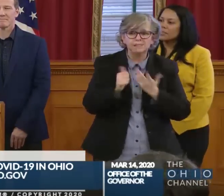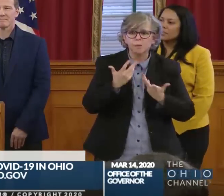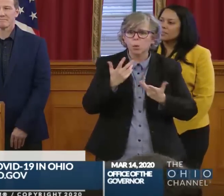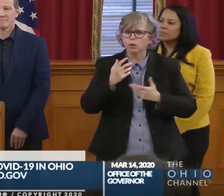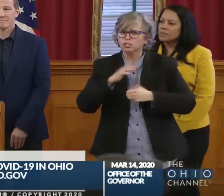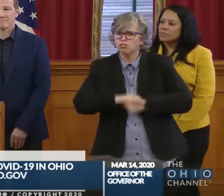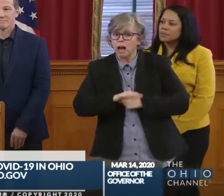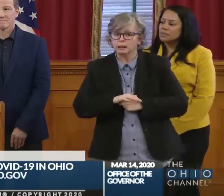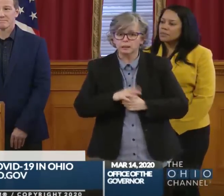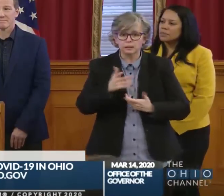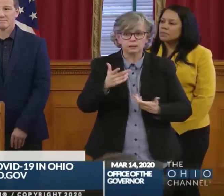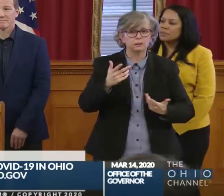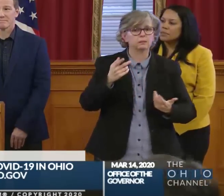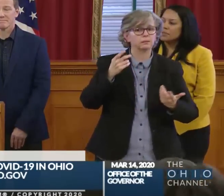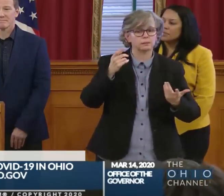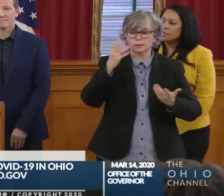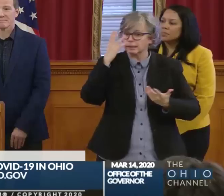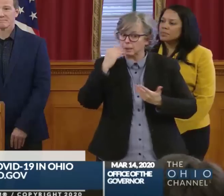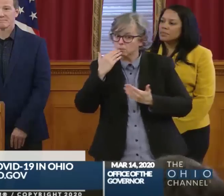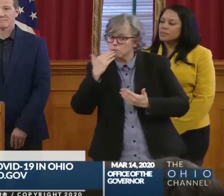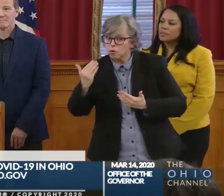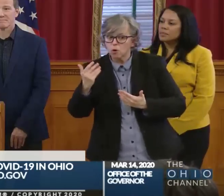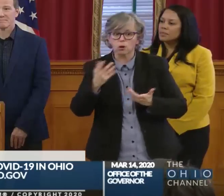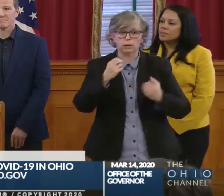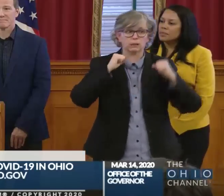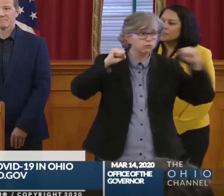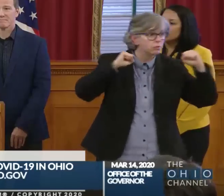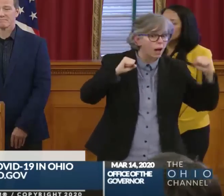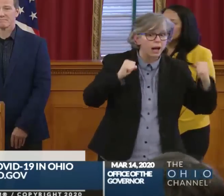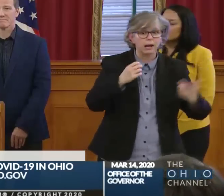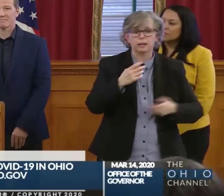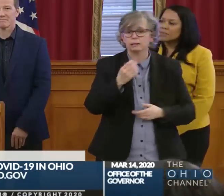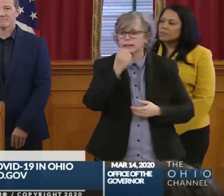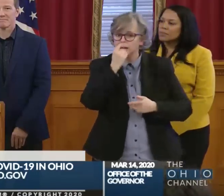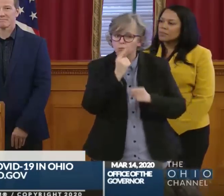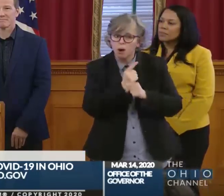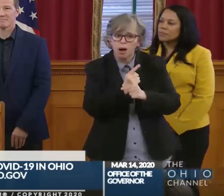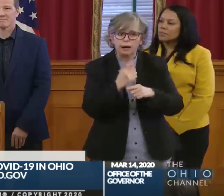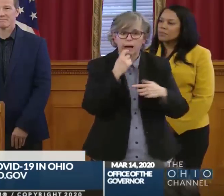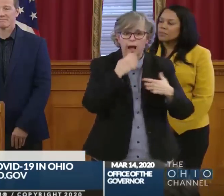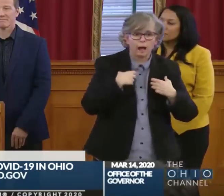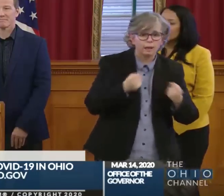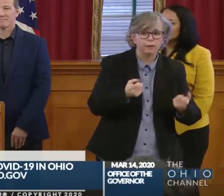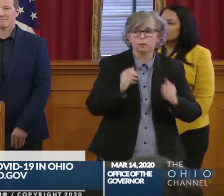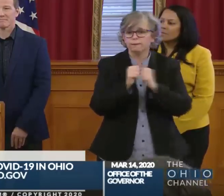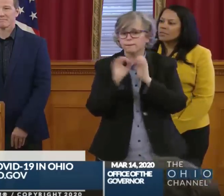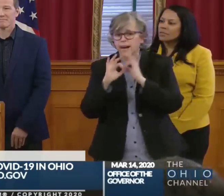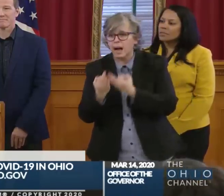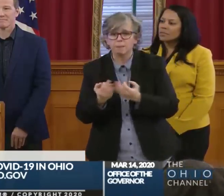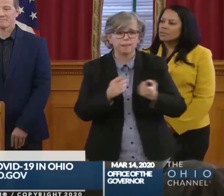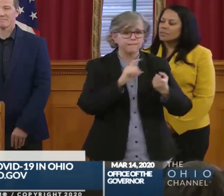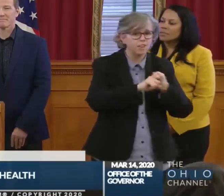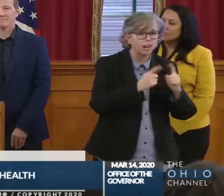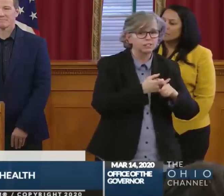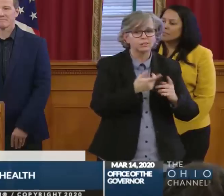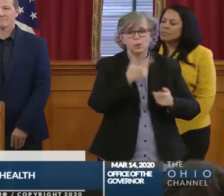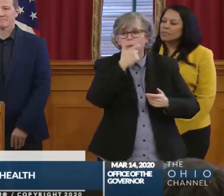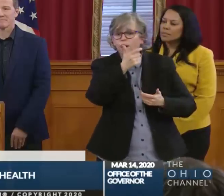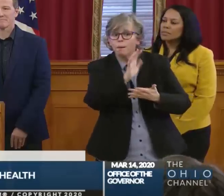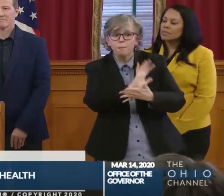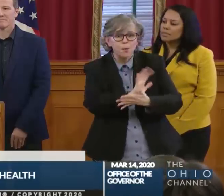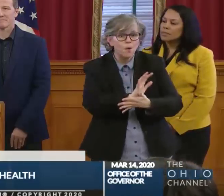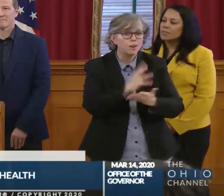Sleeping, eating healthy foods, resting, relaxing with family and friends, watching movies, taking walks or